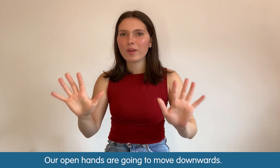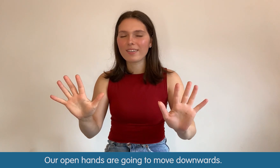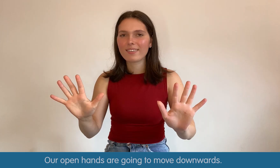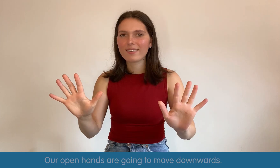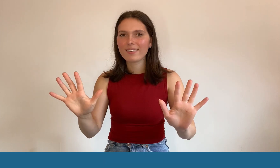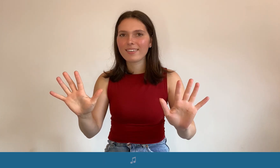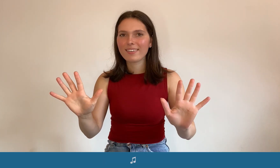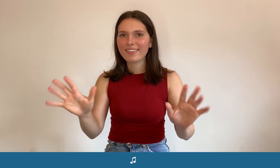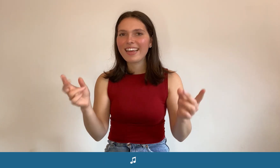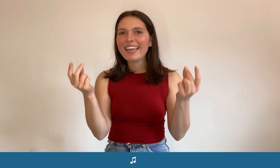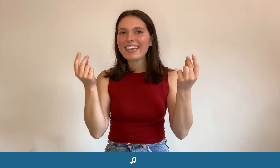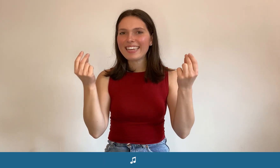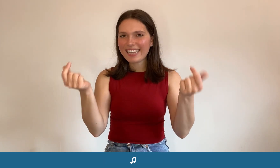downwards.